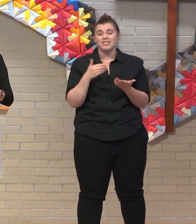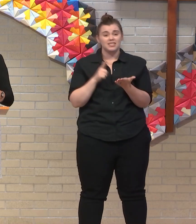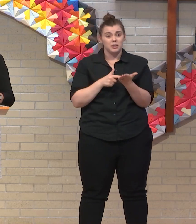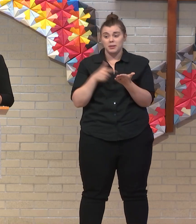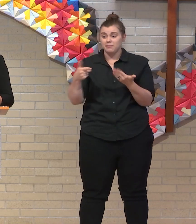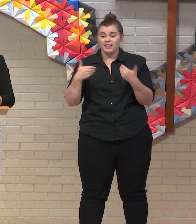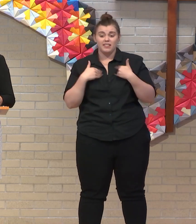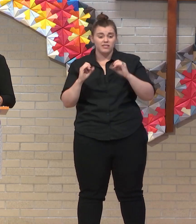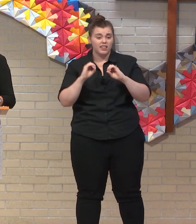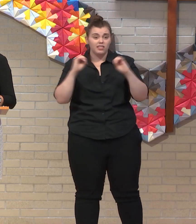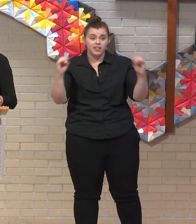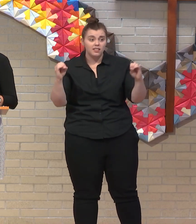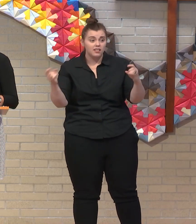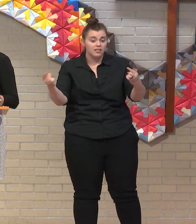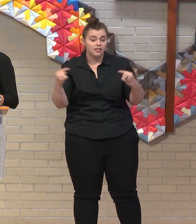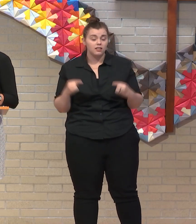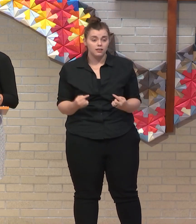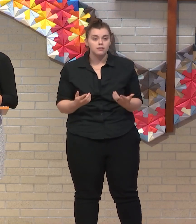material possessions.